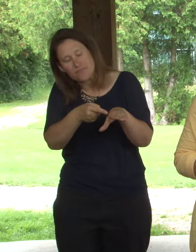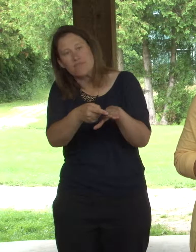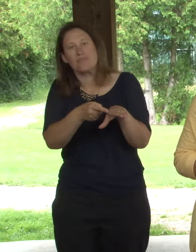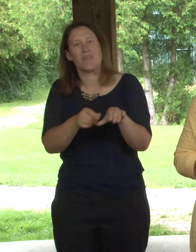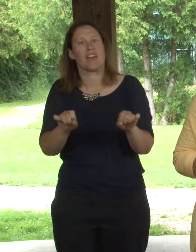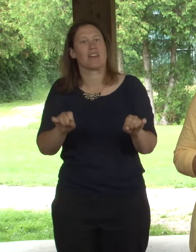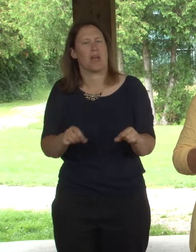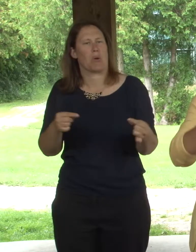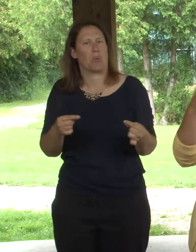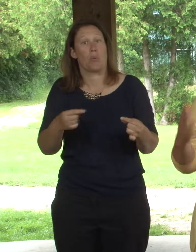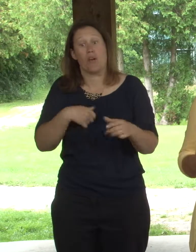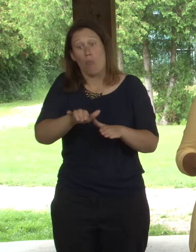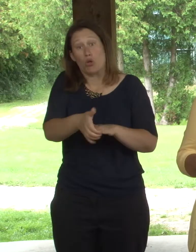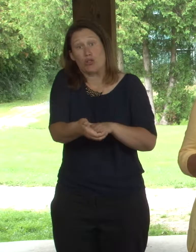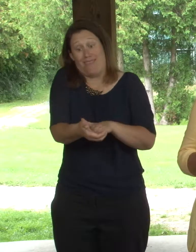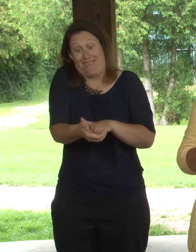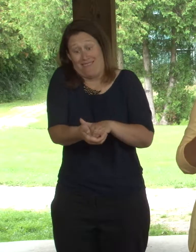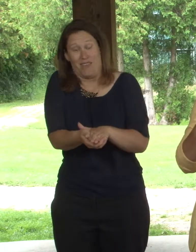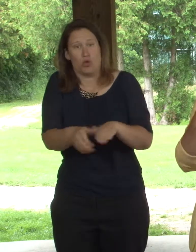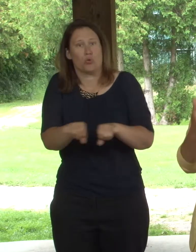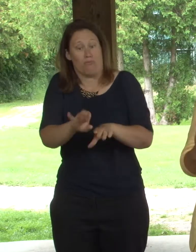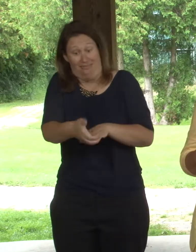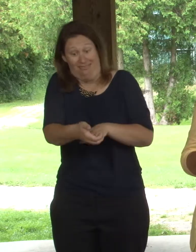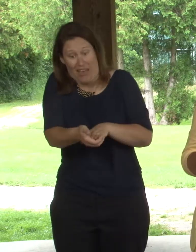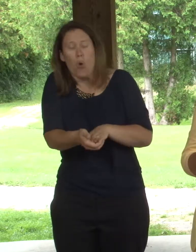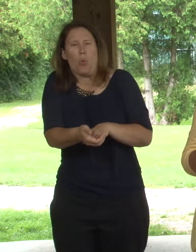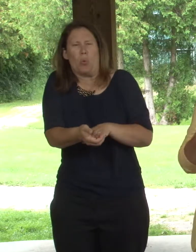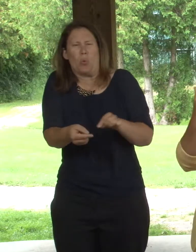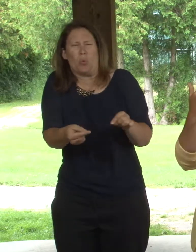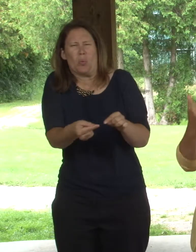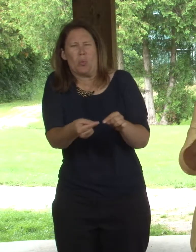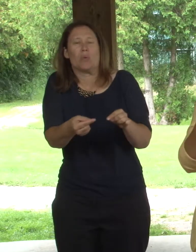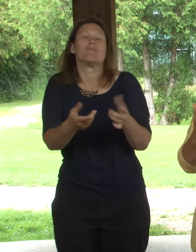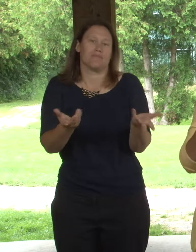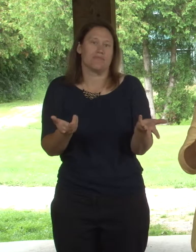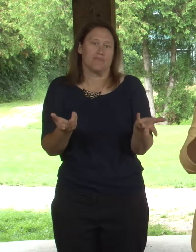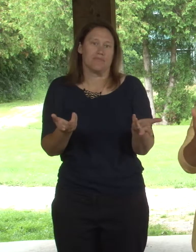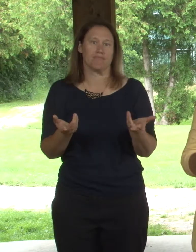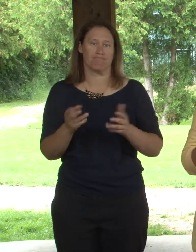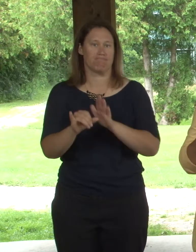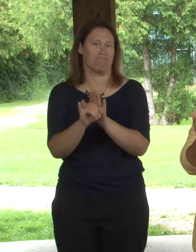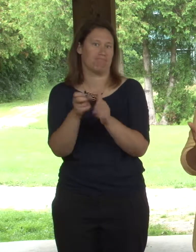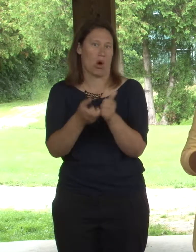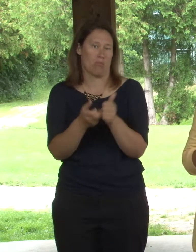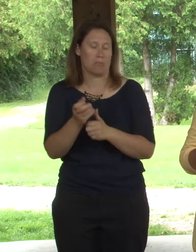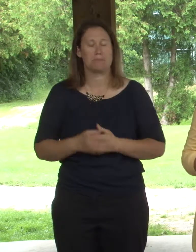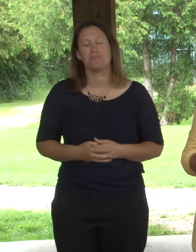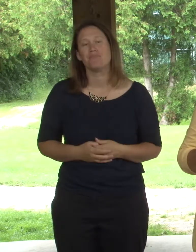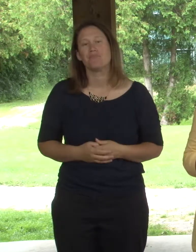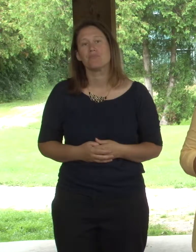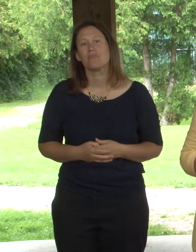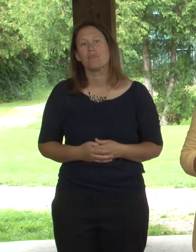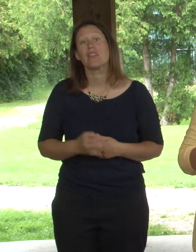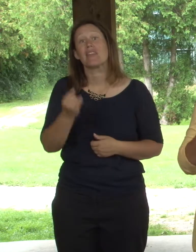uncomfortable. And all these conditions, the key message here is Once things start to happen and you develop